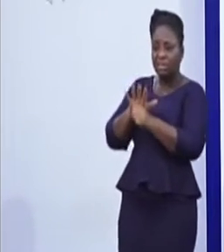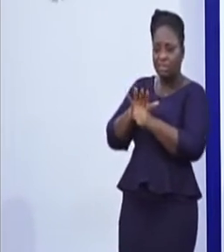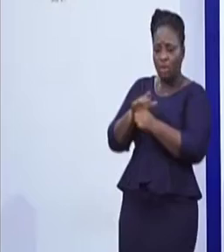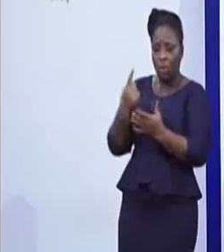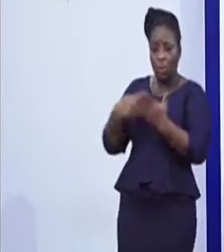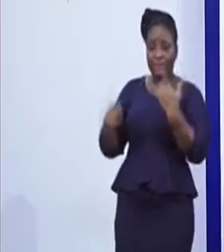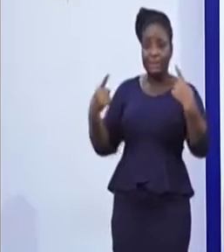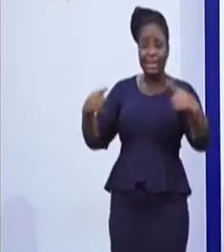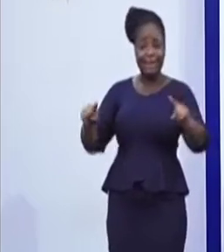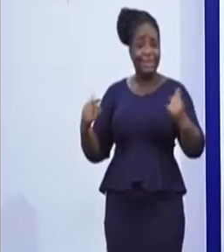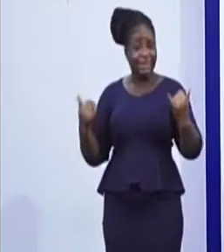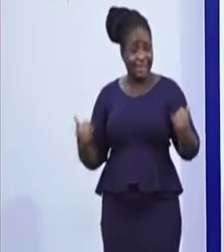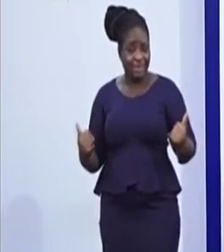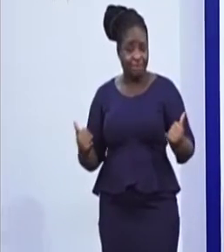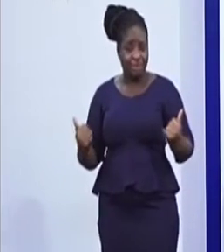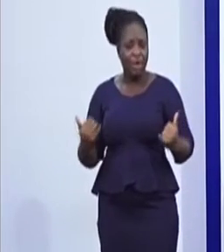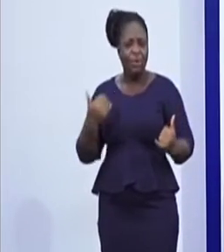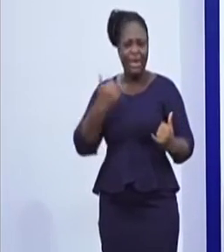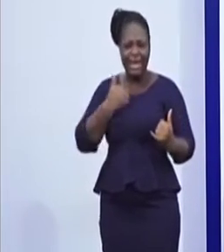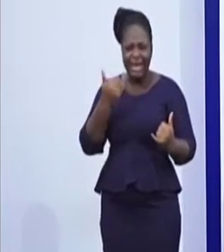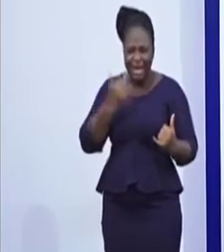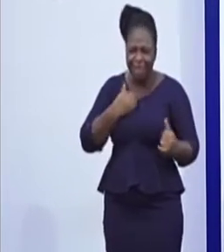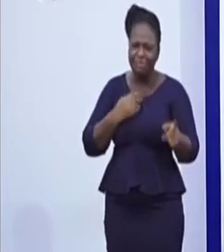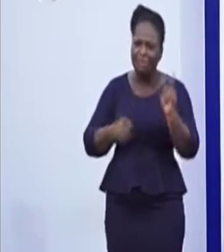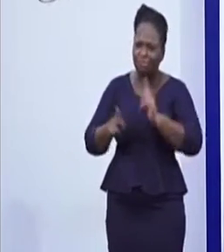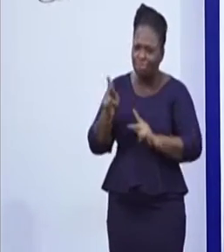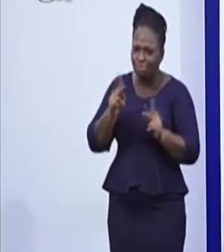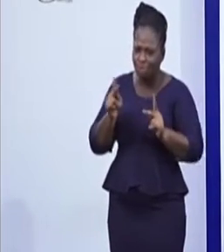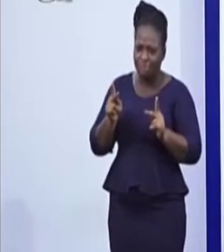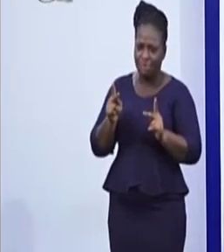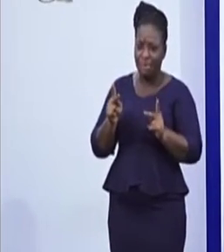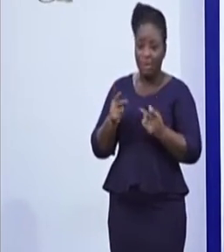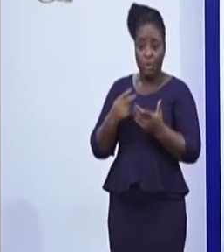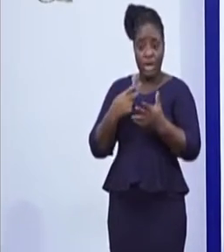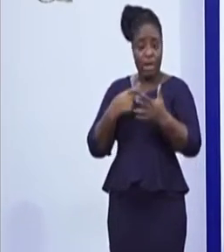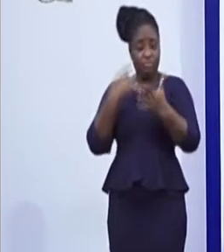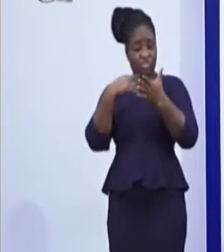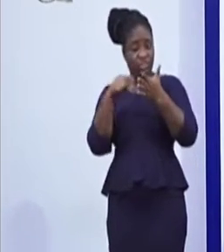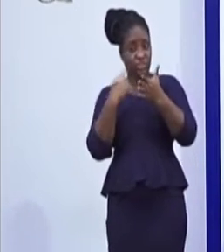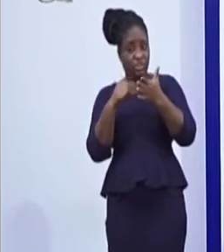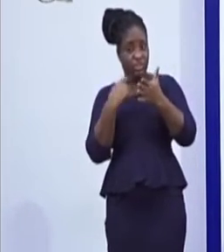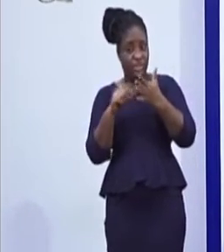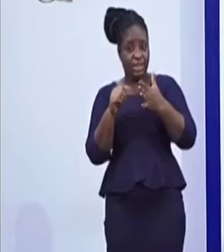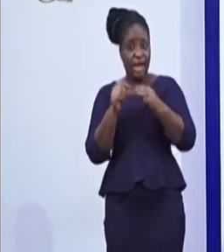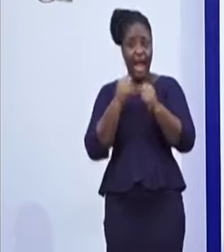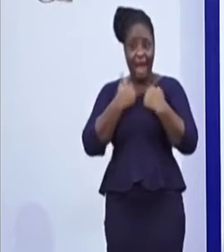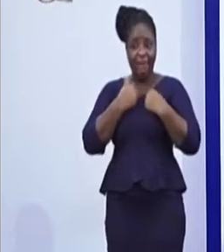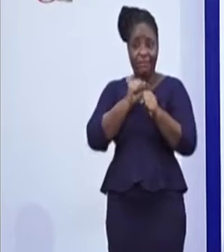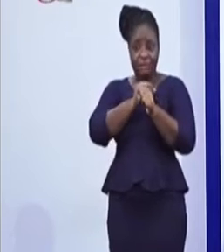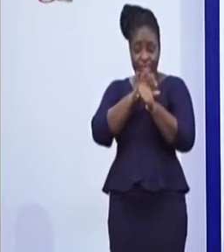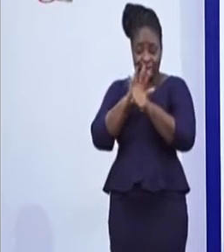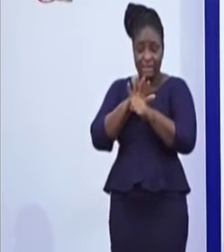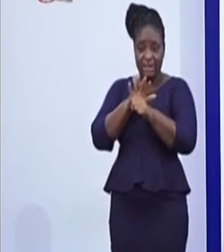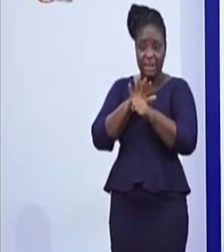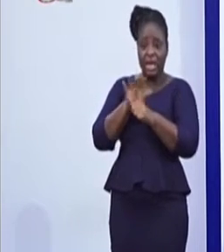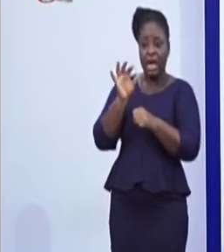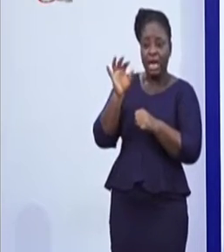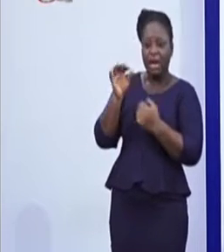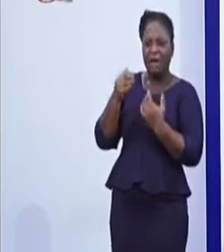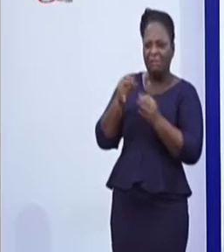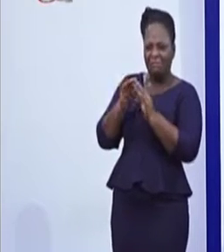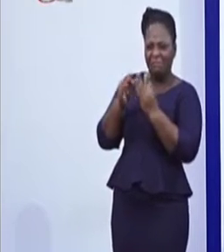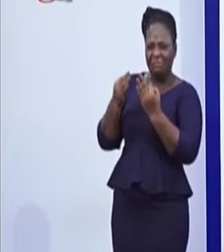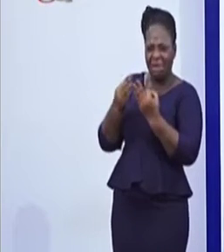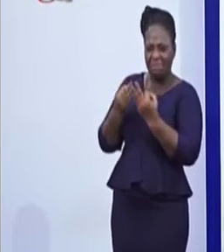is happening now is that we have patients who have been diagnosed with COVID-19, we have their families, we